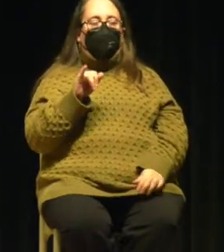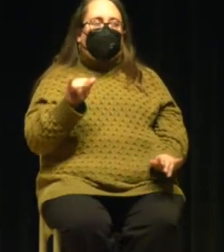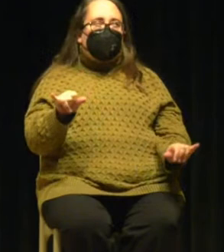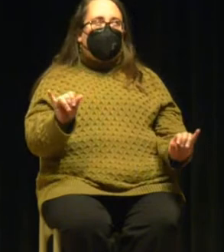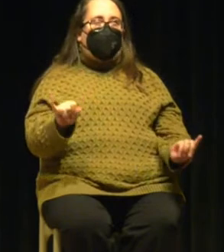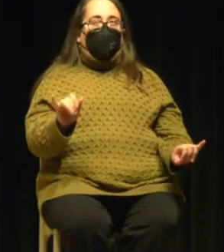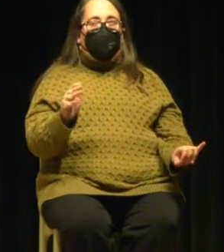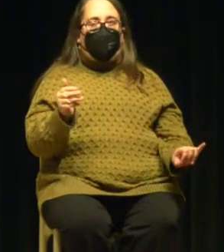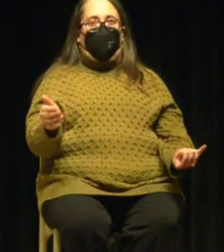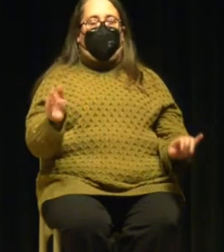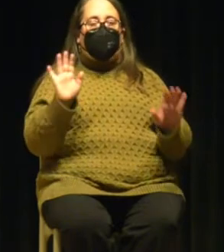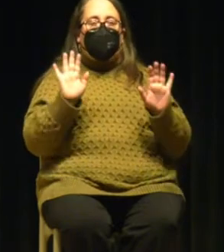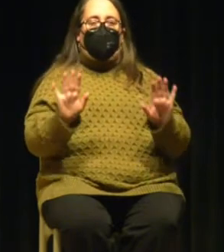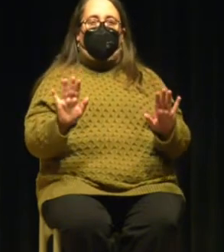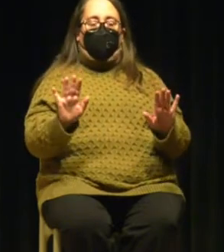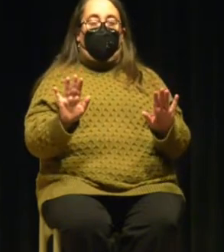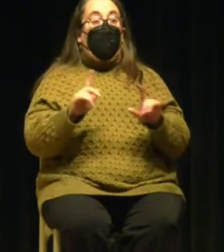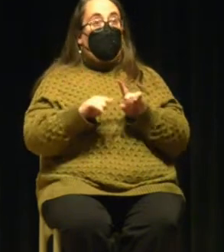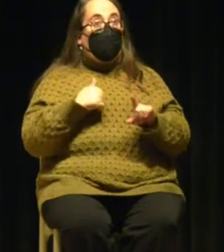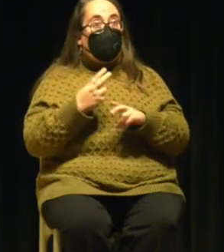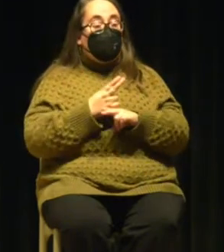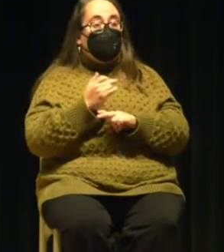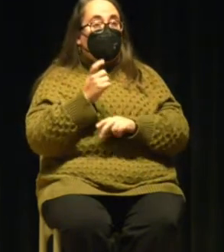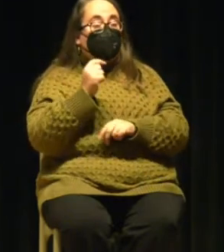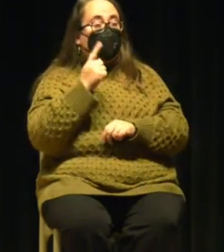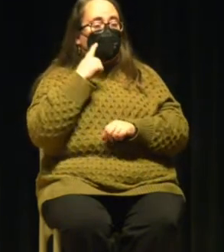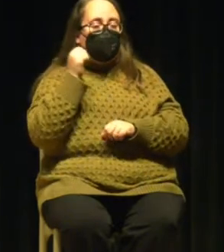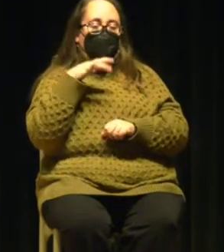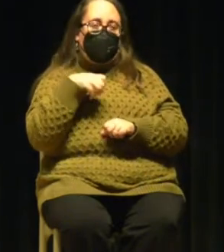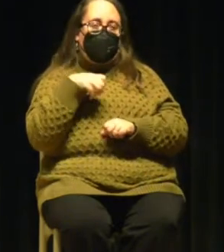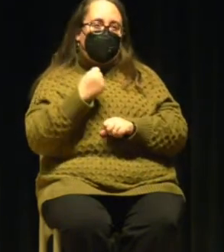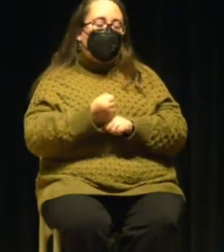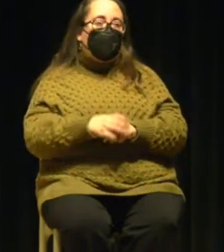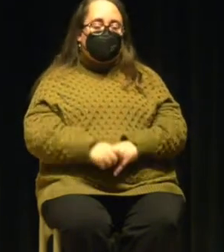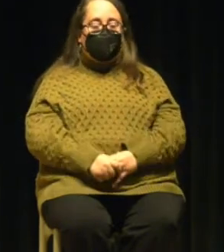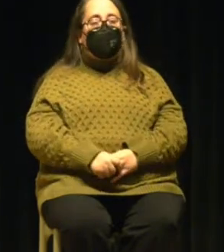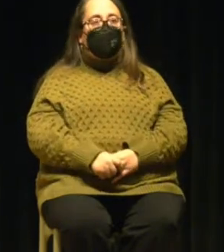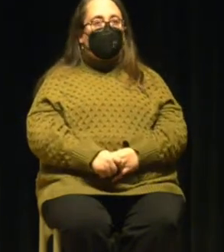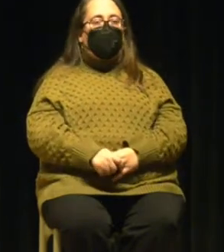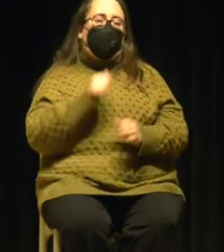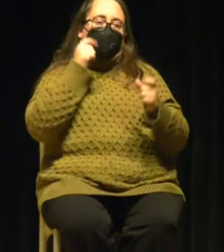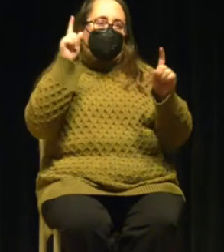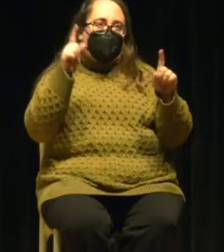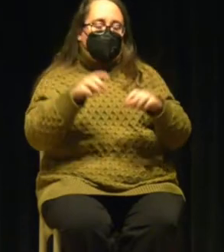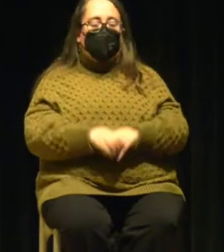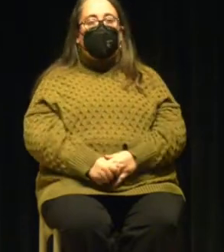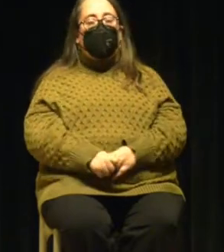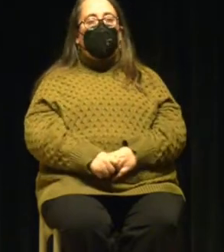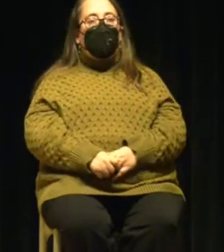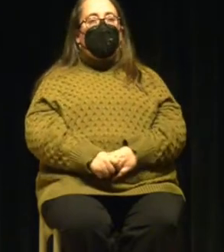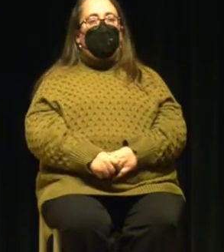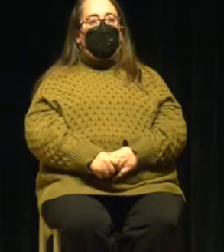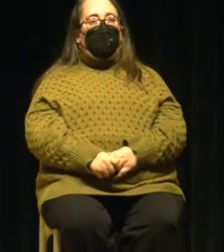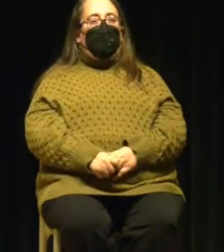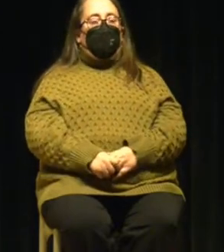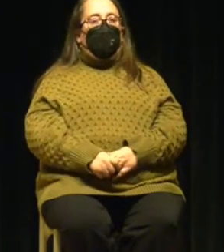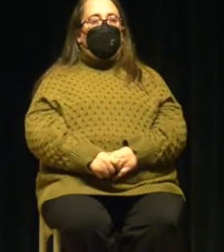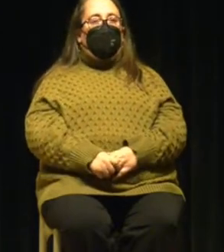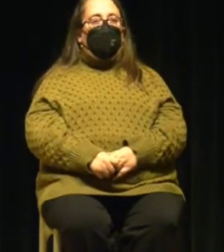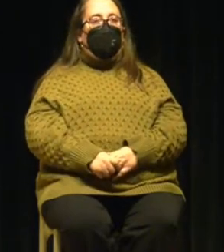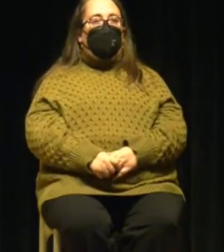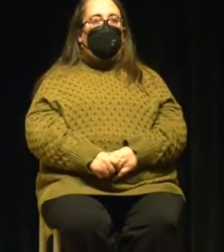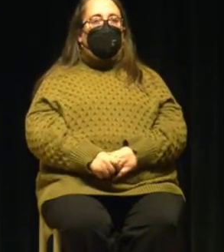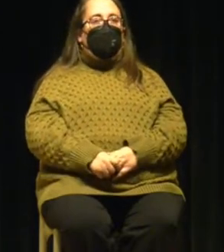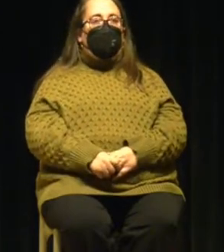same thing. Well, you know, but I used it. I used it for years. Yeah. It doesn't work. But also, you know, it's just a shame that